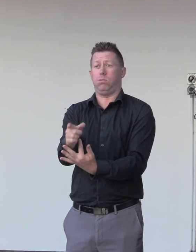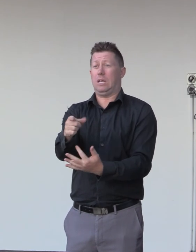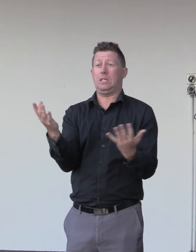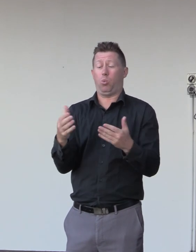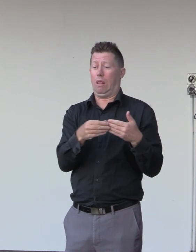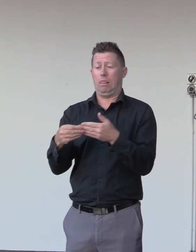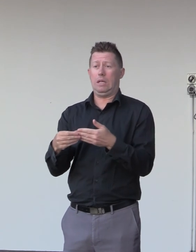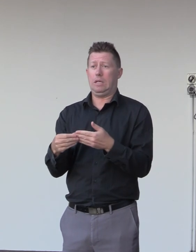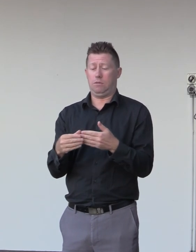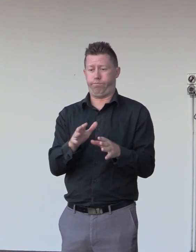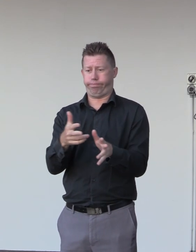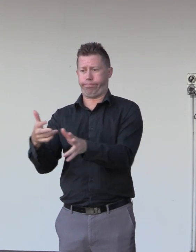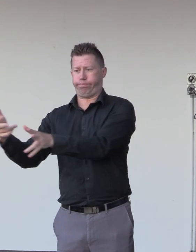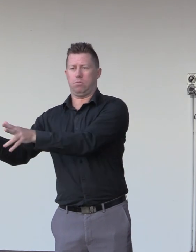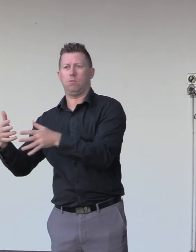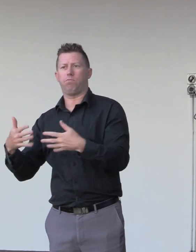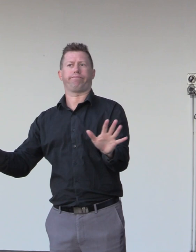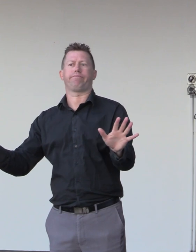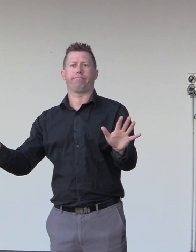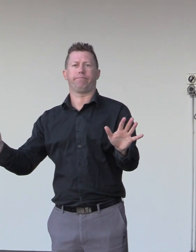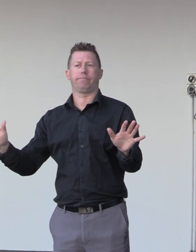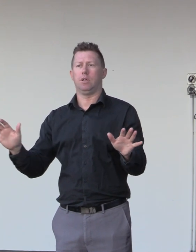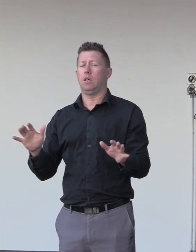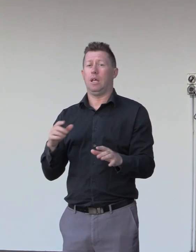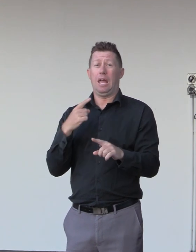death or injury from that. And also putting